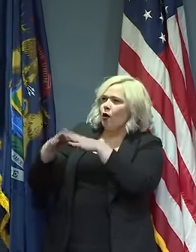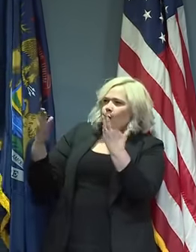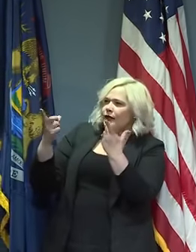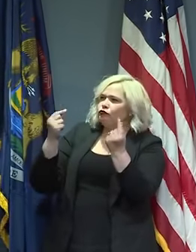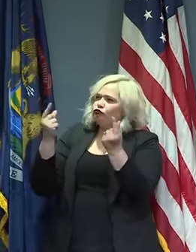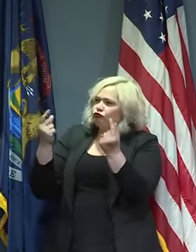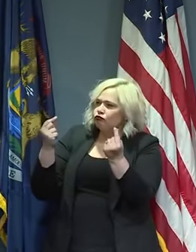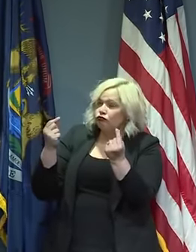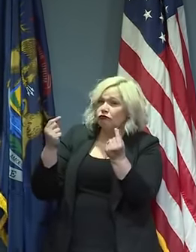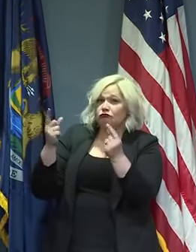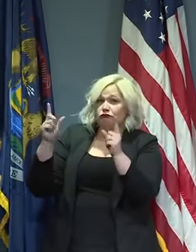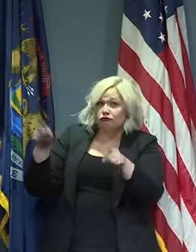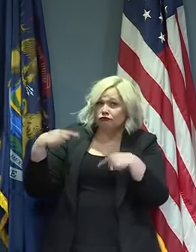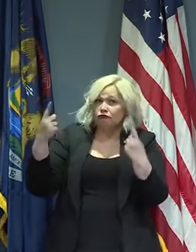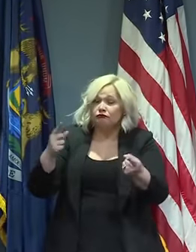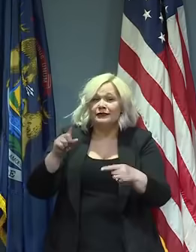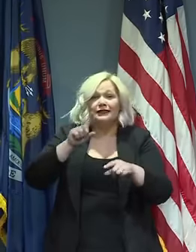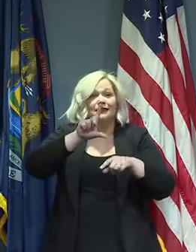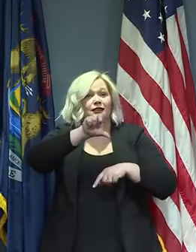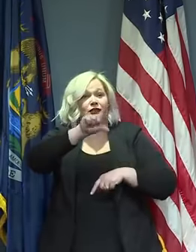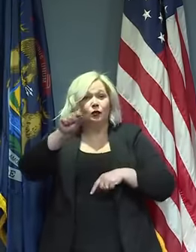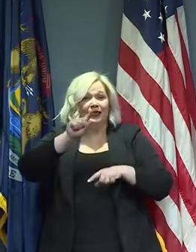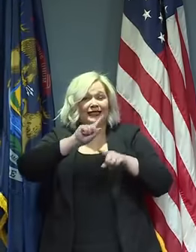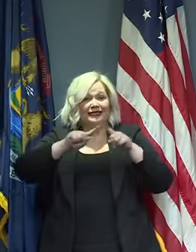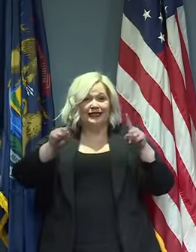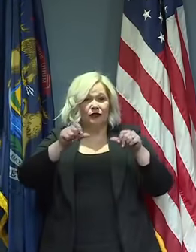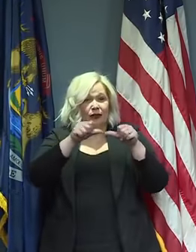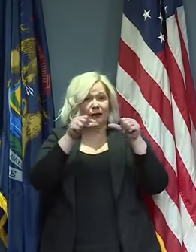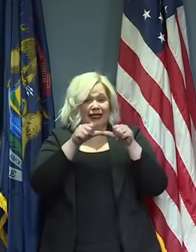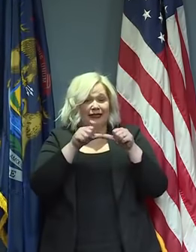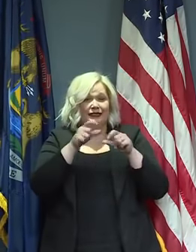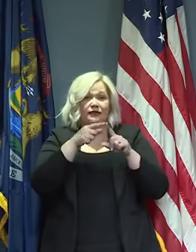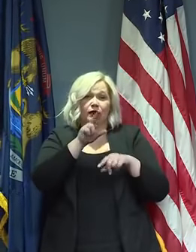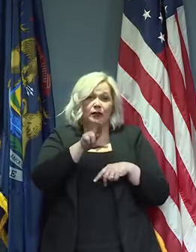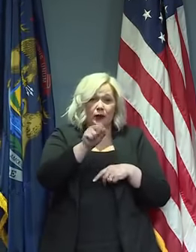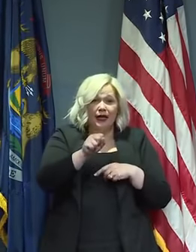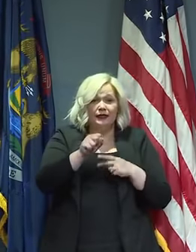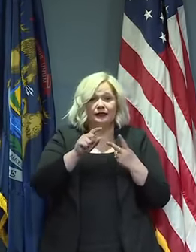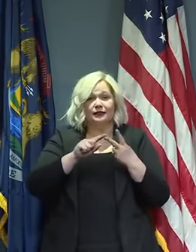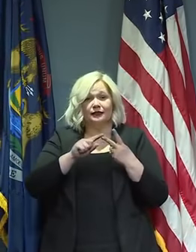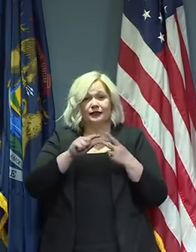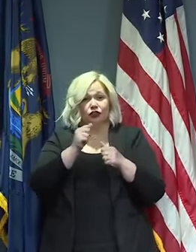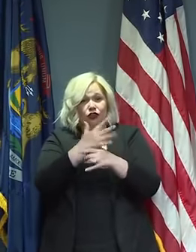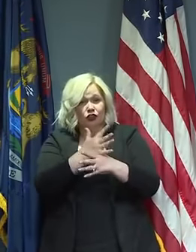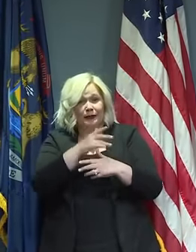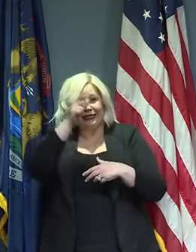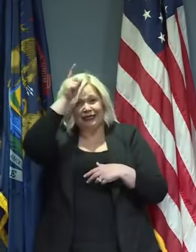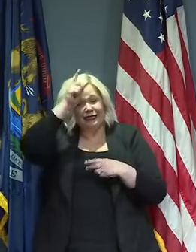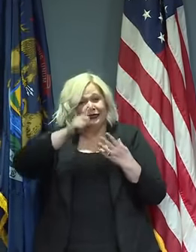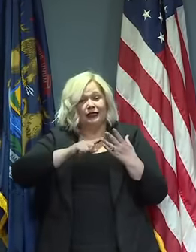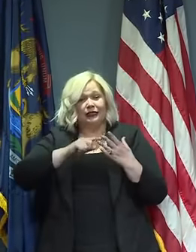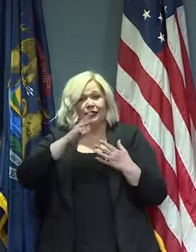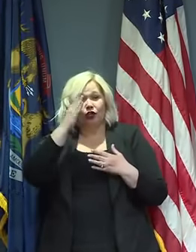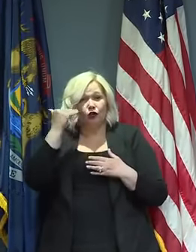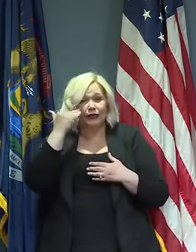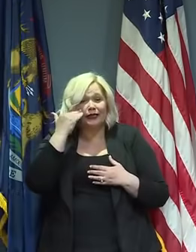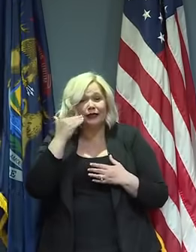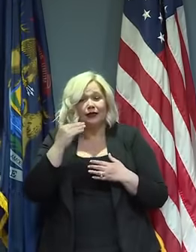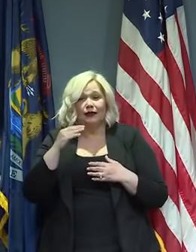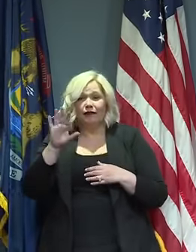20 facilities in the United States, Germany, Korea, China, Italy, and